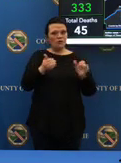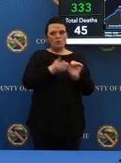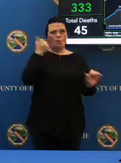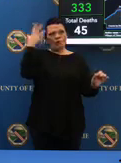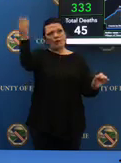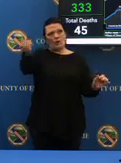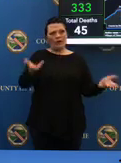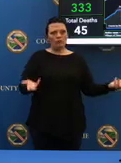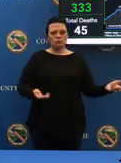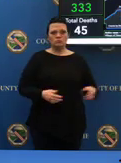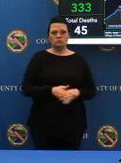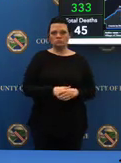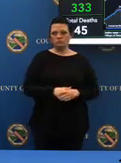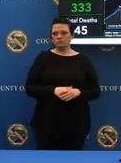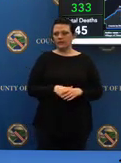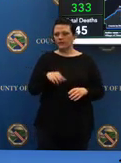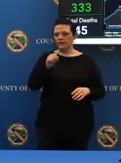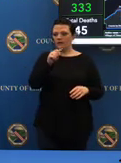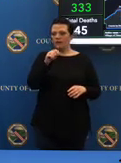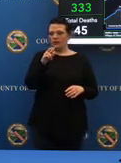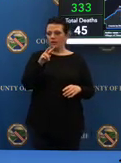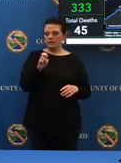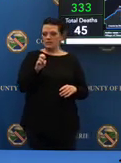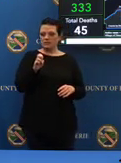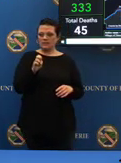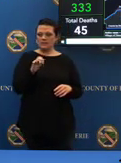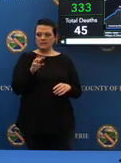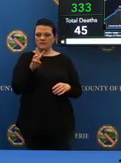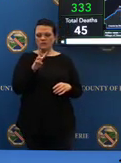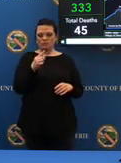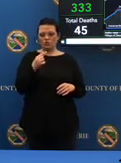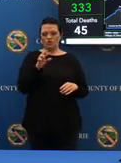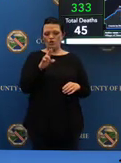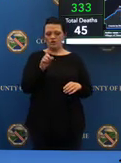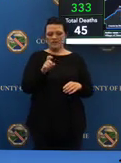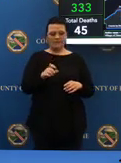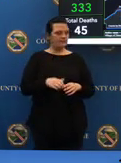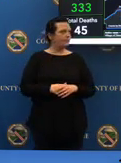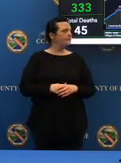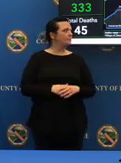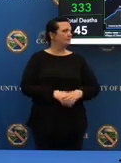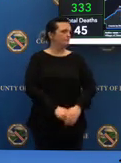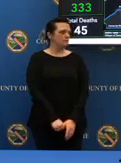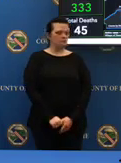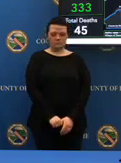public. Steve Brown from WGRZ TV.